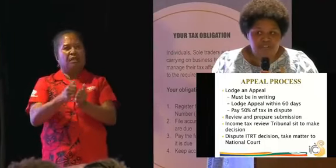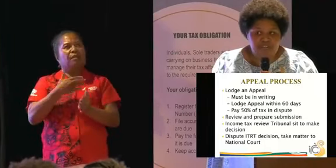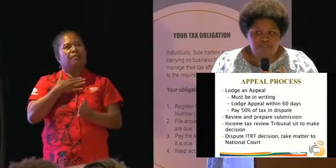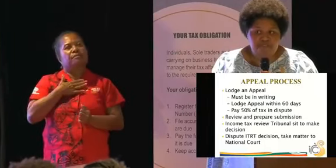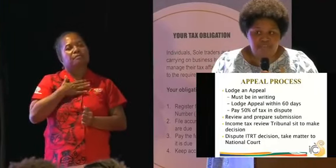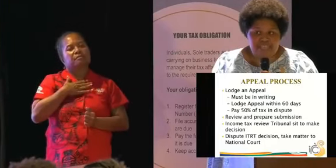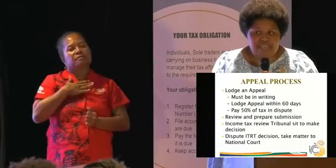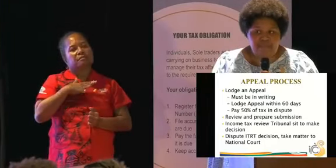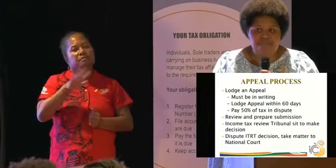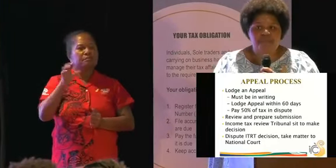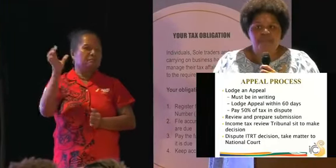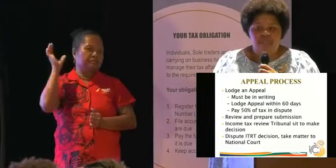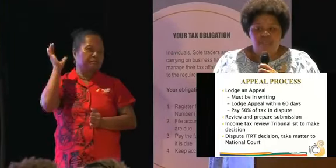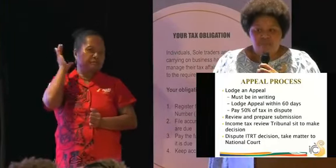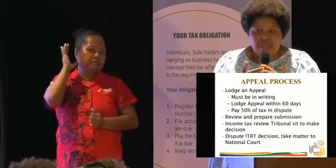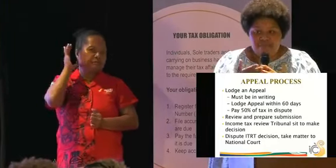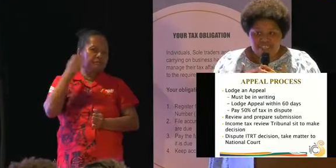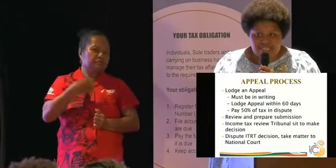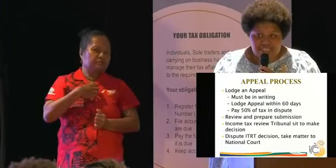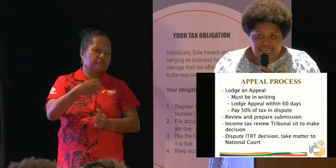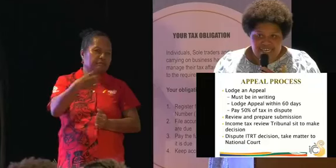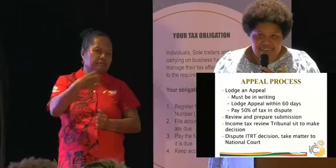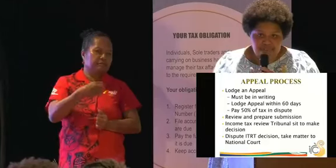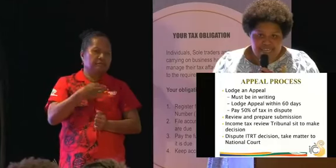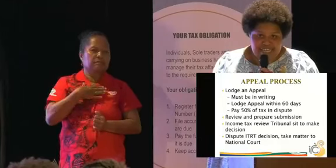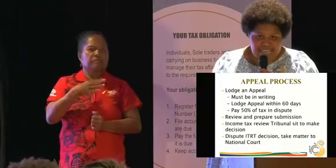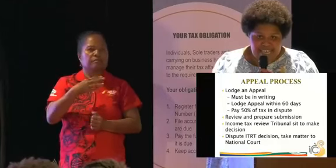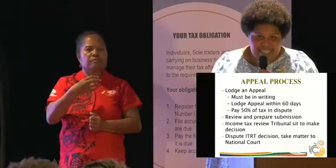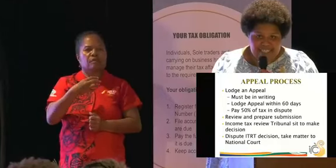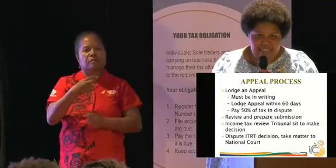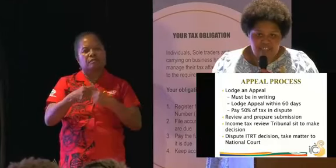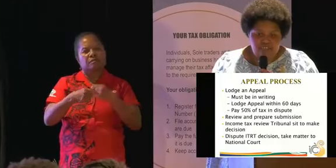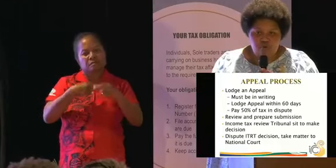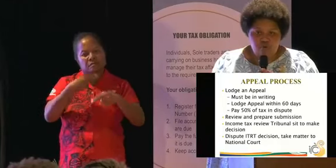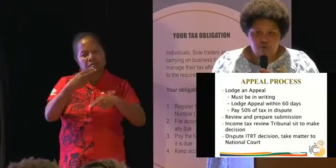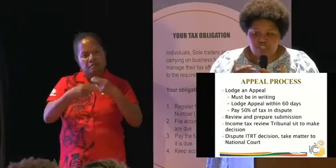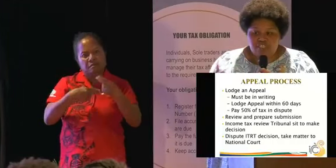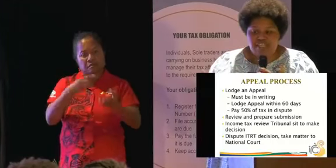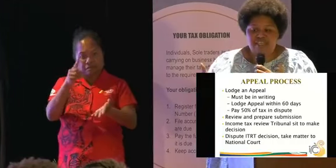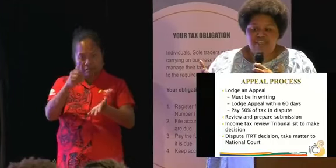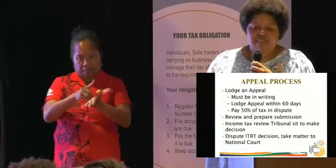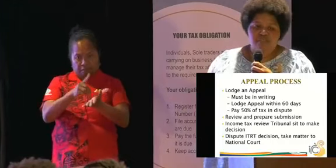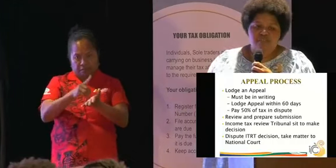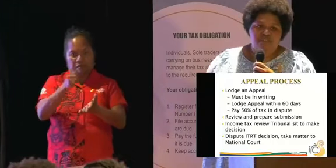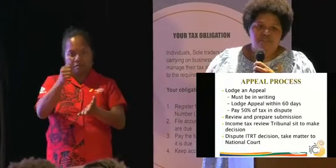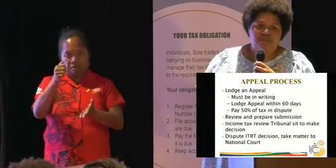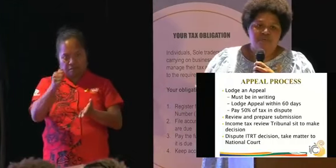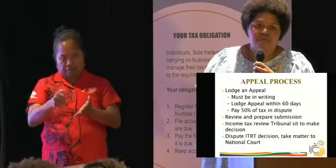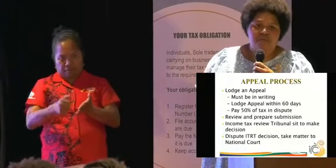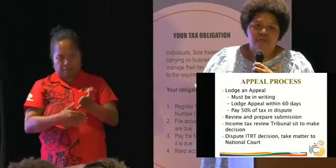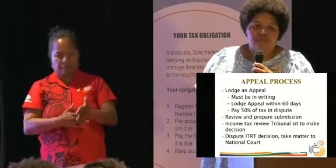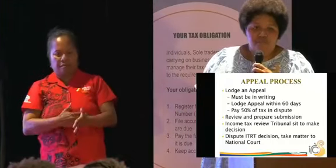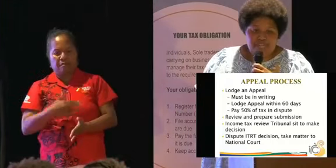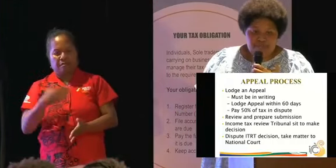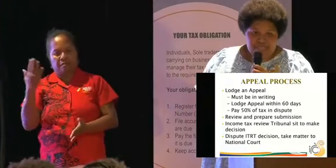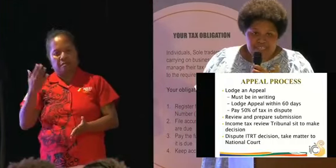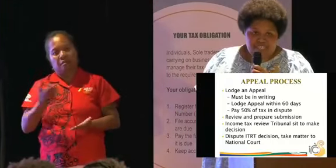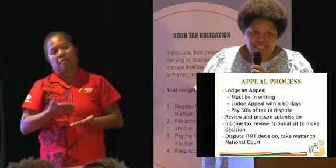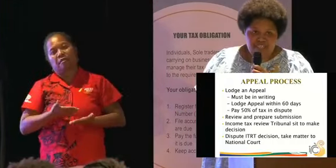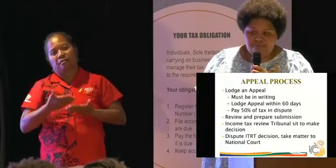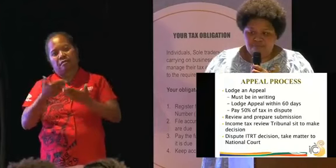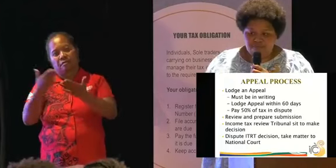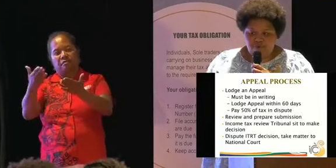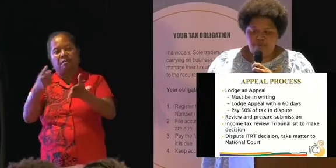it to be heard further, you have 60 days from that date to lodge it in to the review, to the